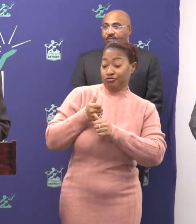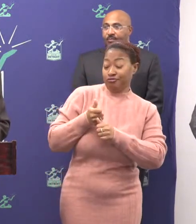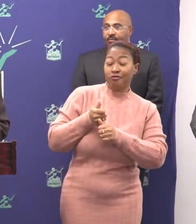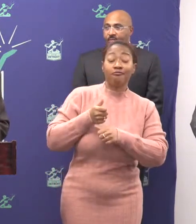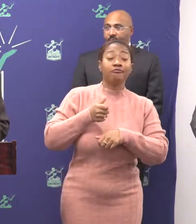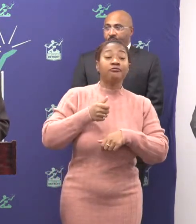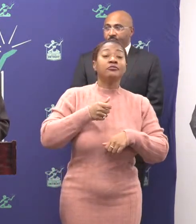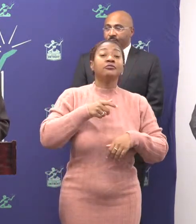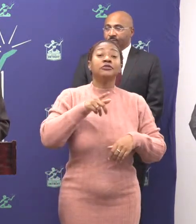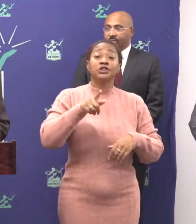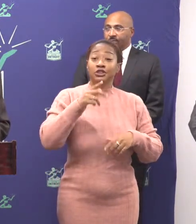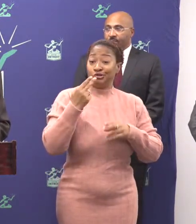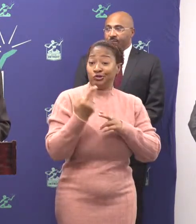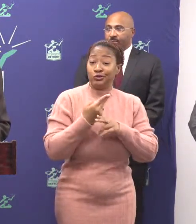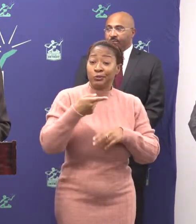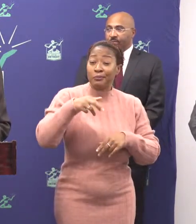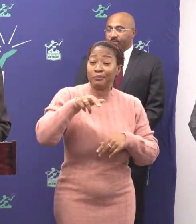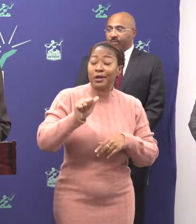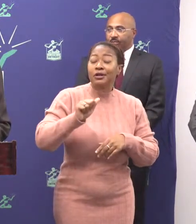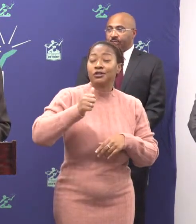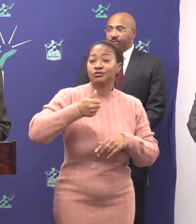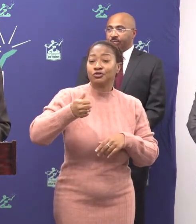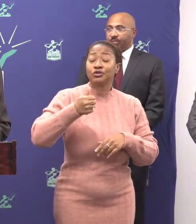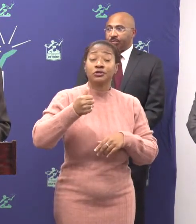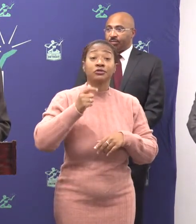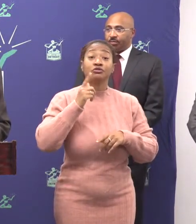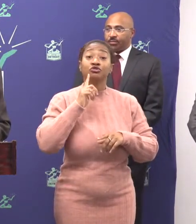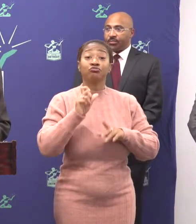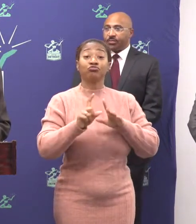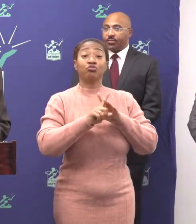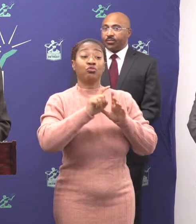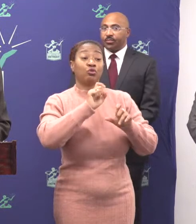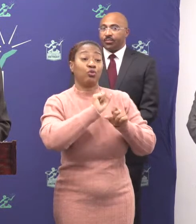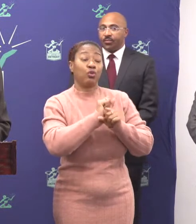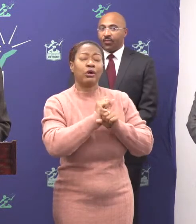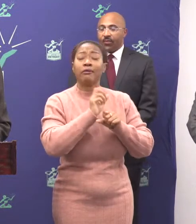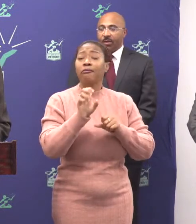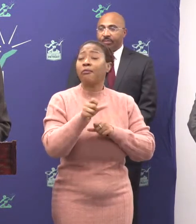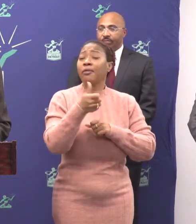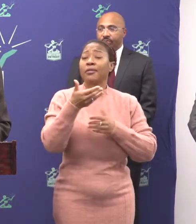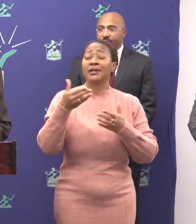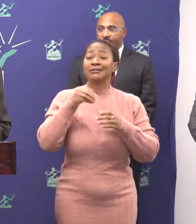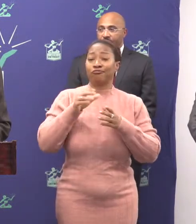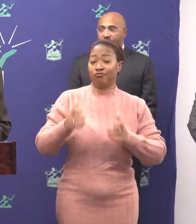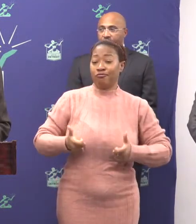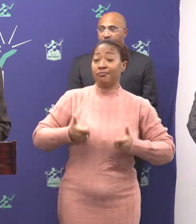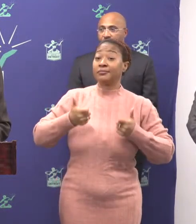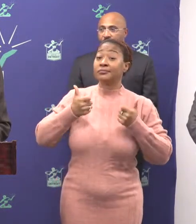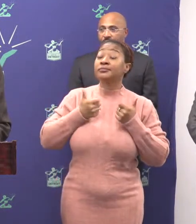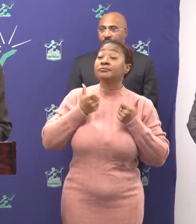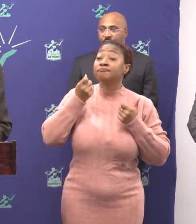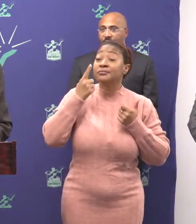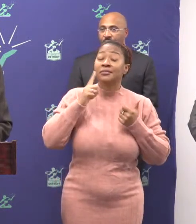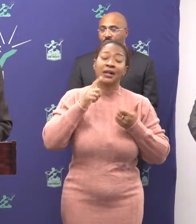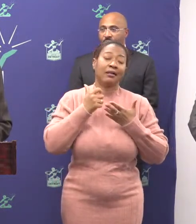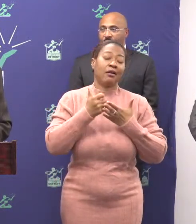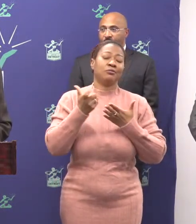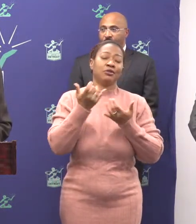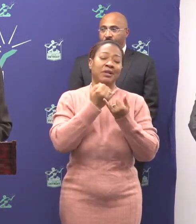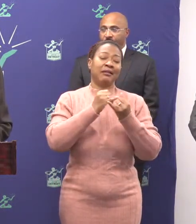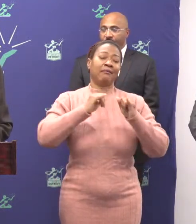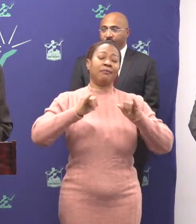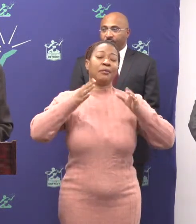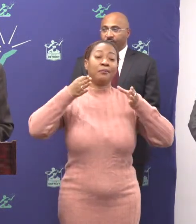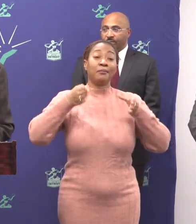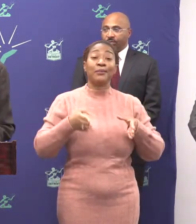uses paratransit every day to get to and from work and to do other things in her life, and helps her to be the